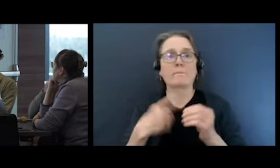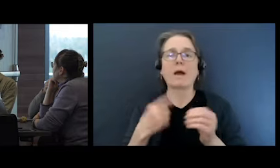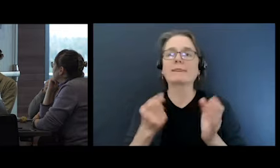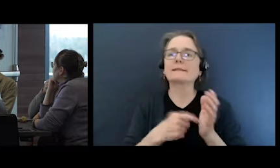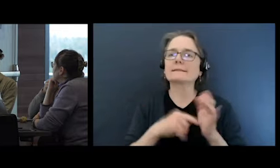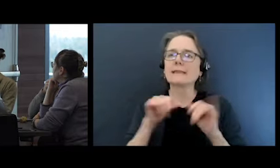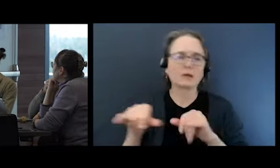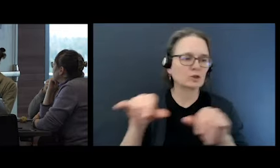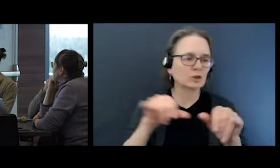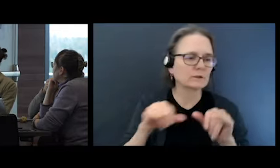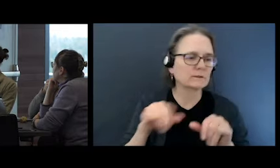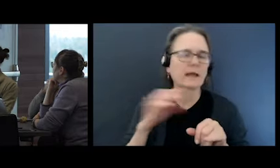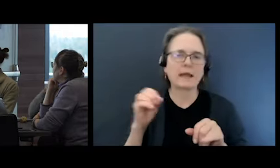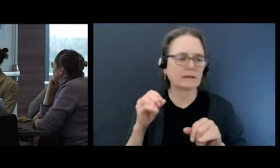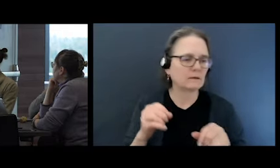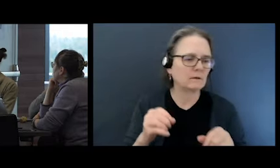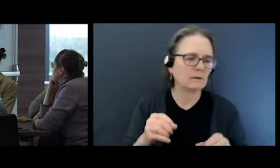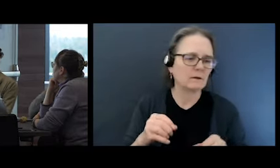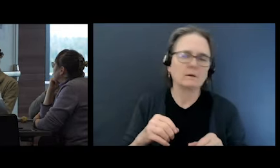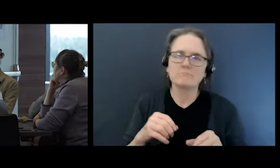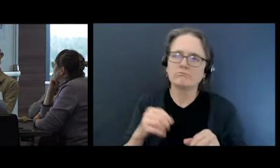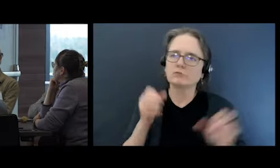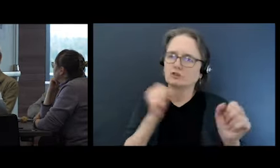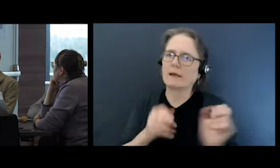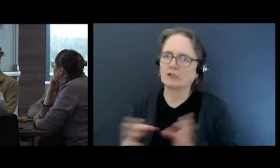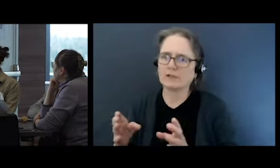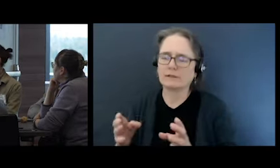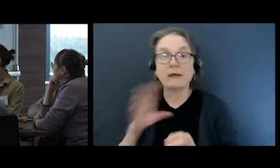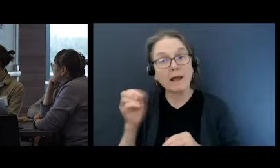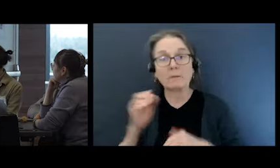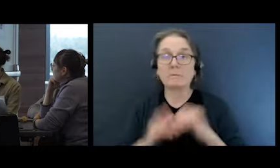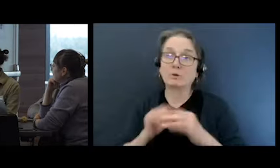and also just build relationships with everybody here.